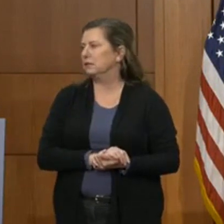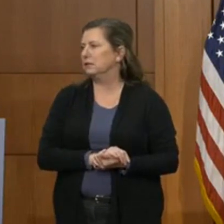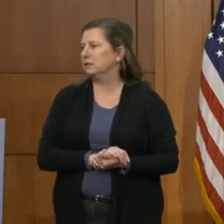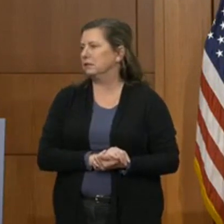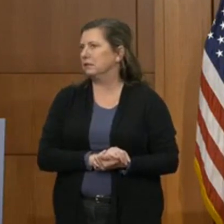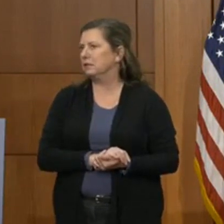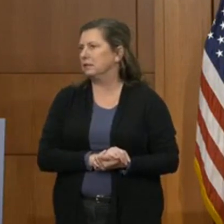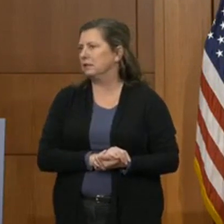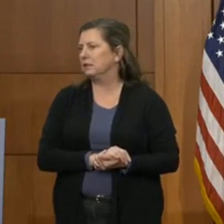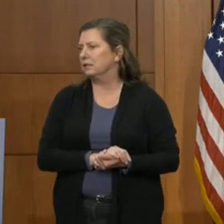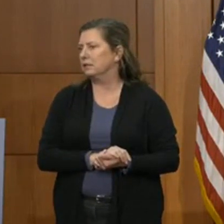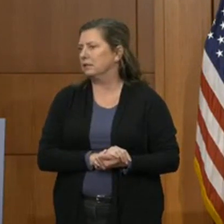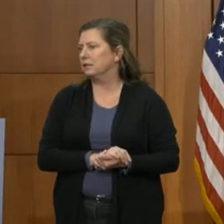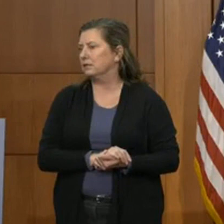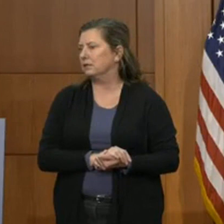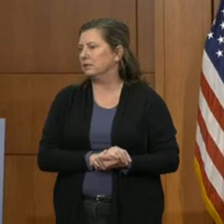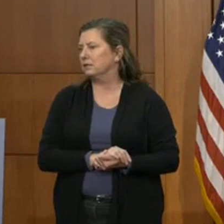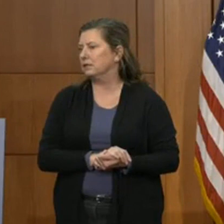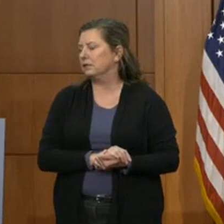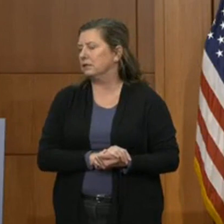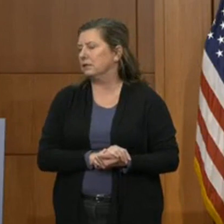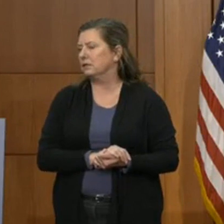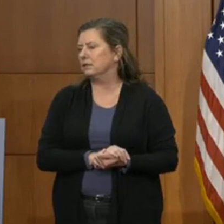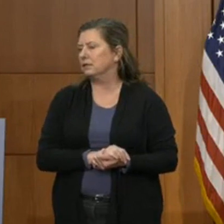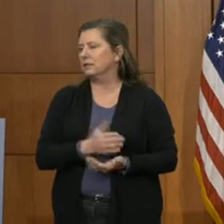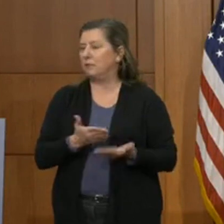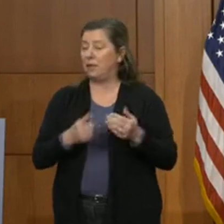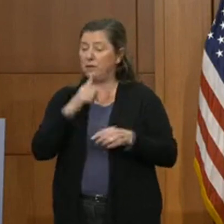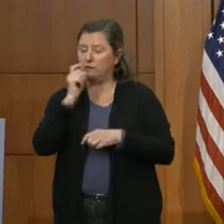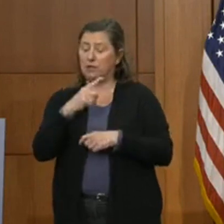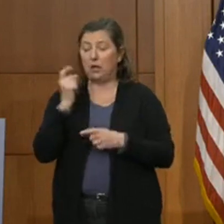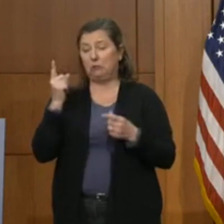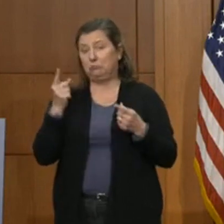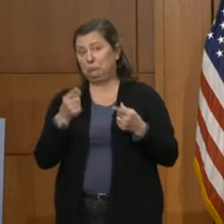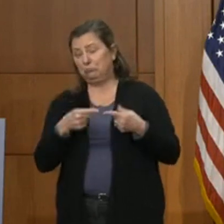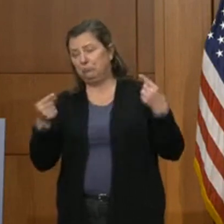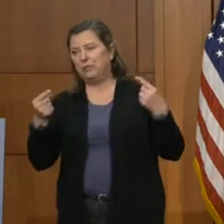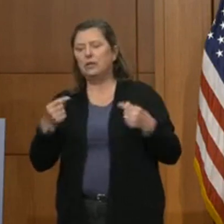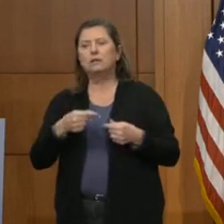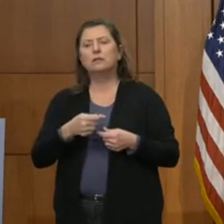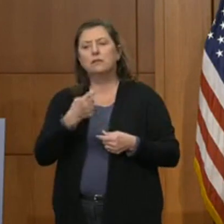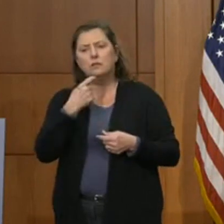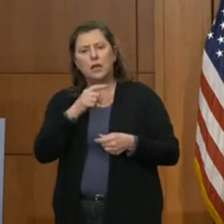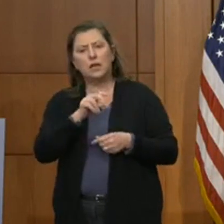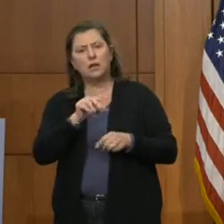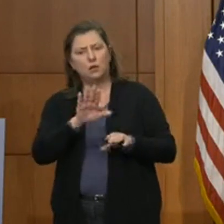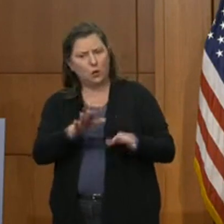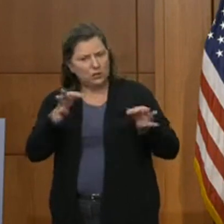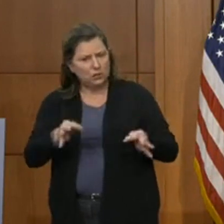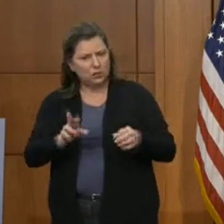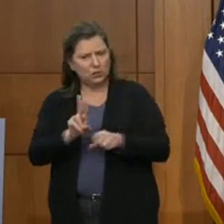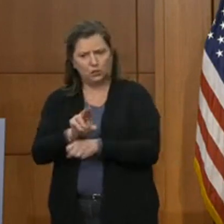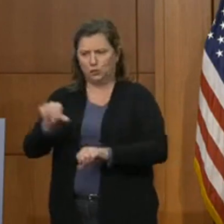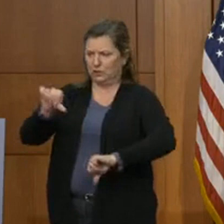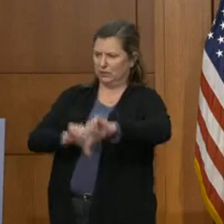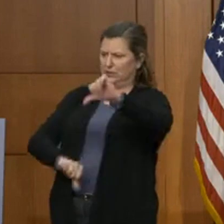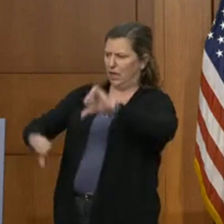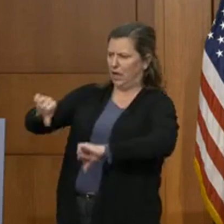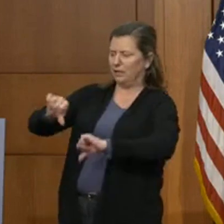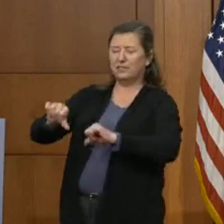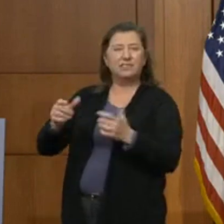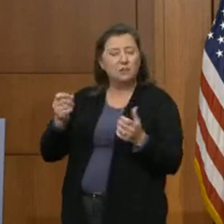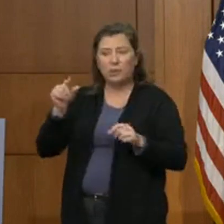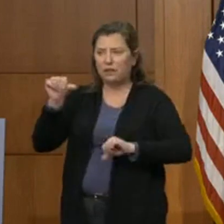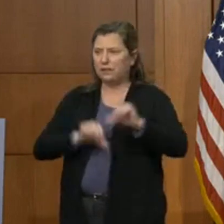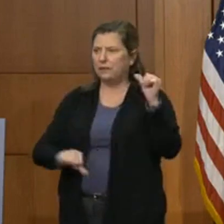Governor, this might be a bit of an adversarial question, but you've talked about basing your decisions on science, but the science is all over the